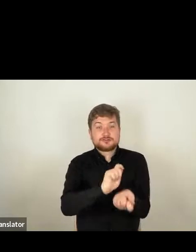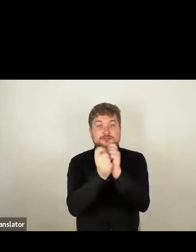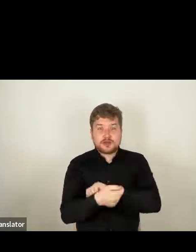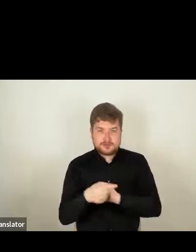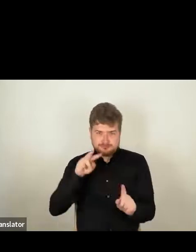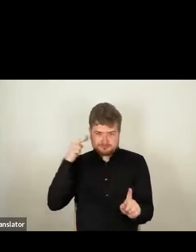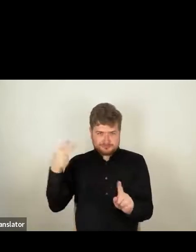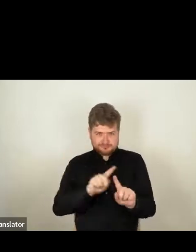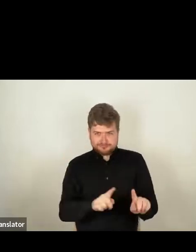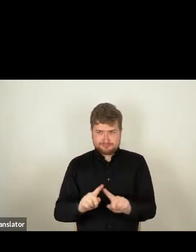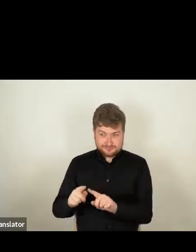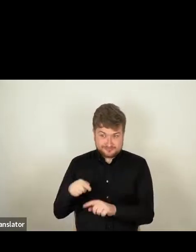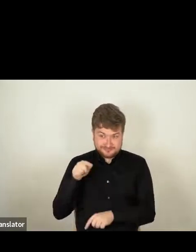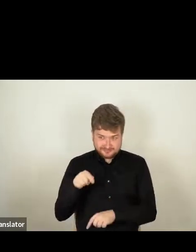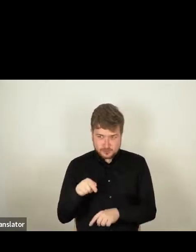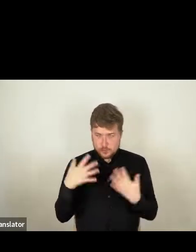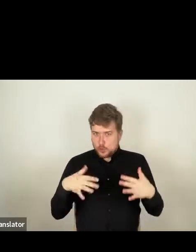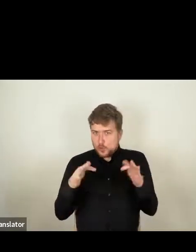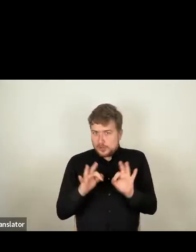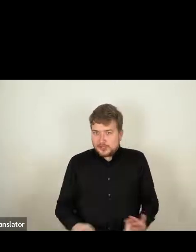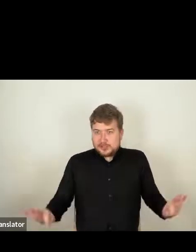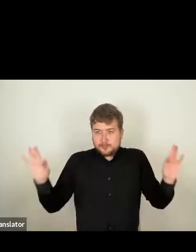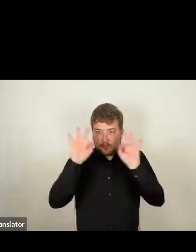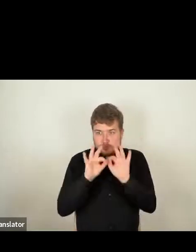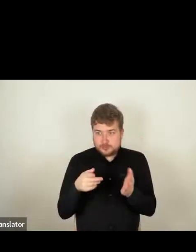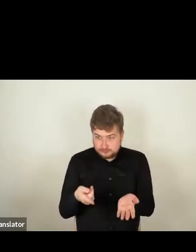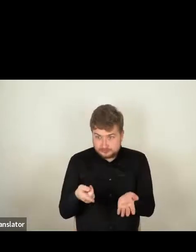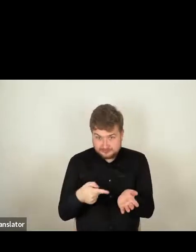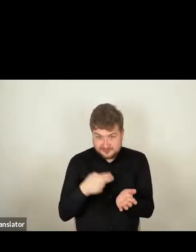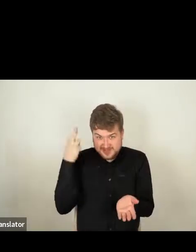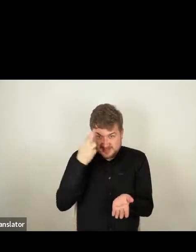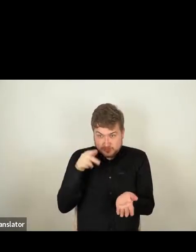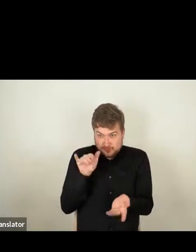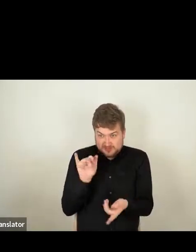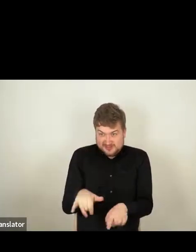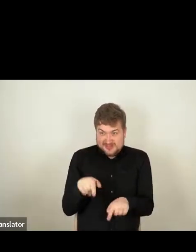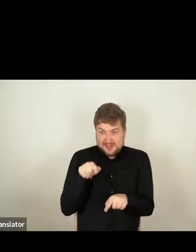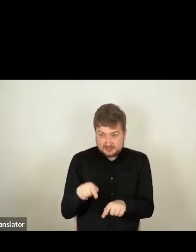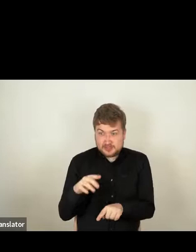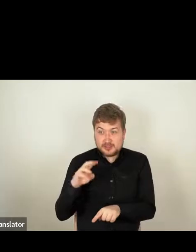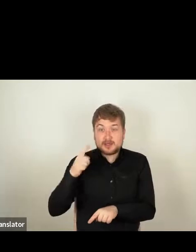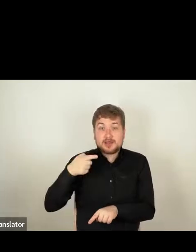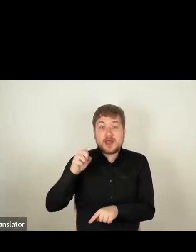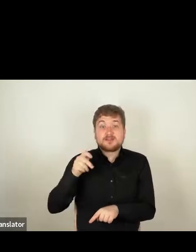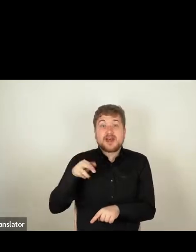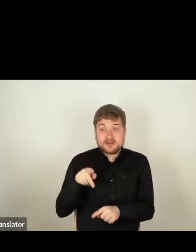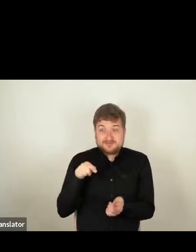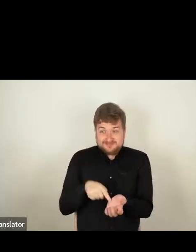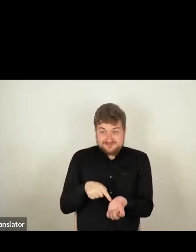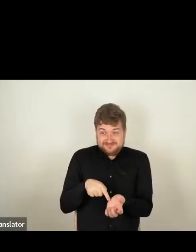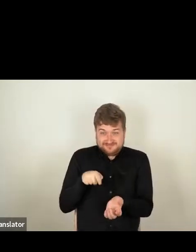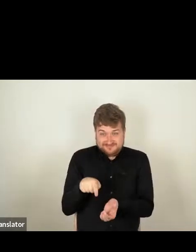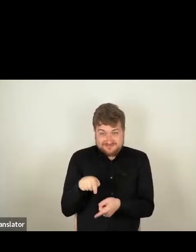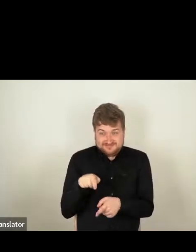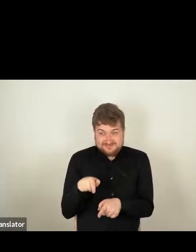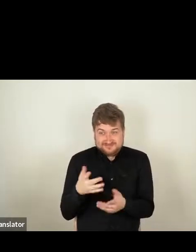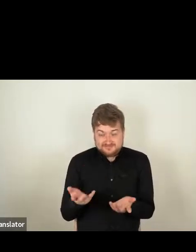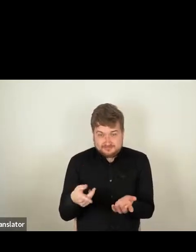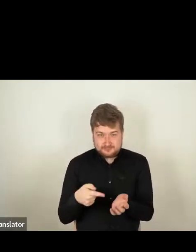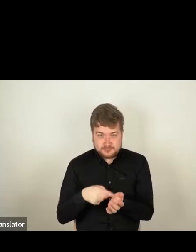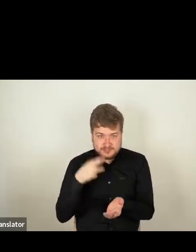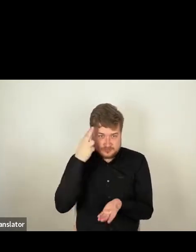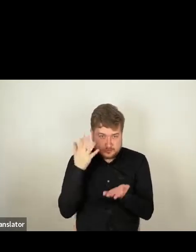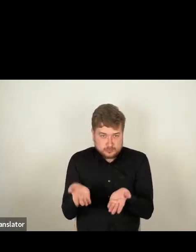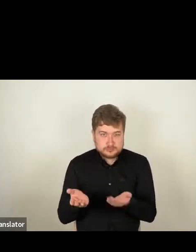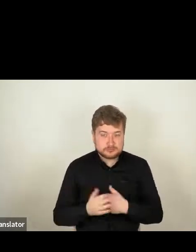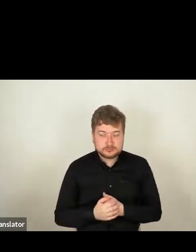of understanding why gender. And, you know, so I just wanted to pull that together and to say that there was work